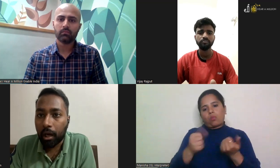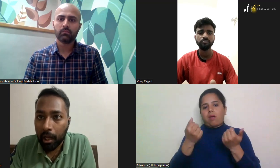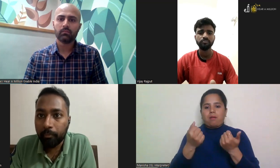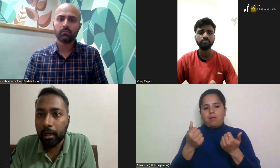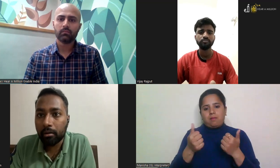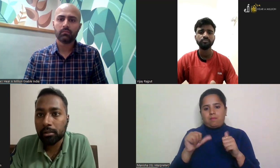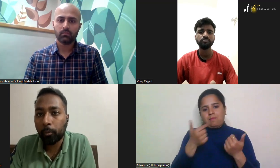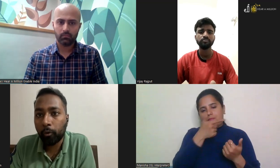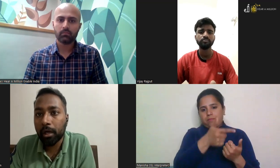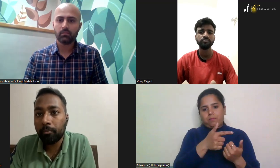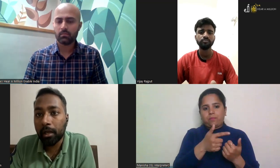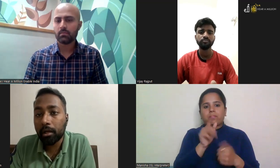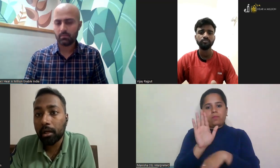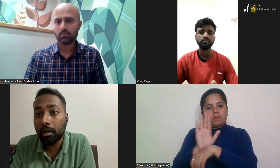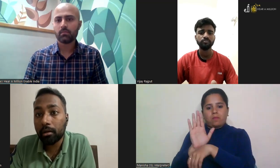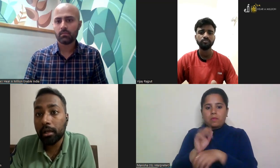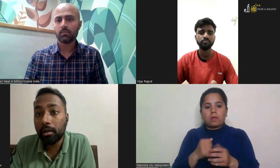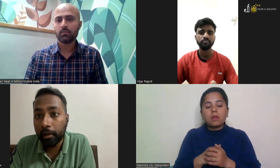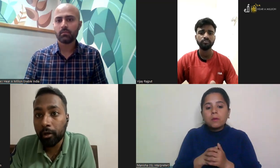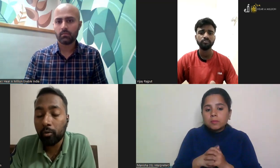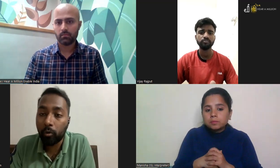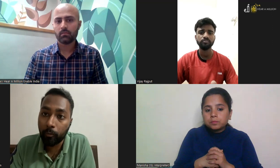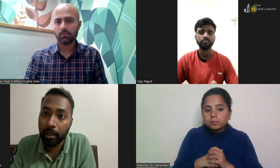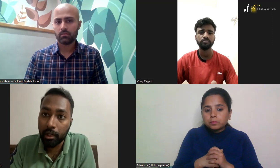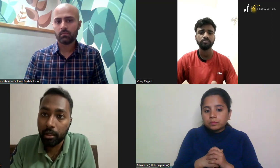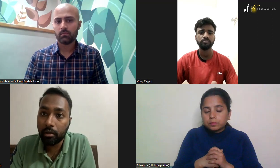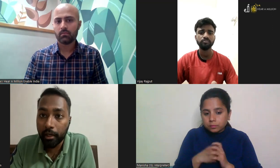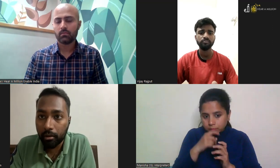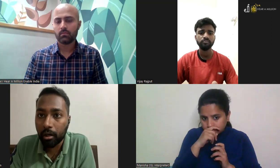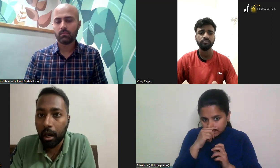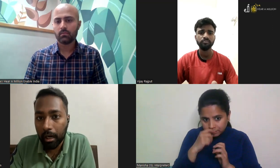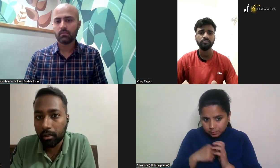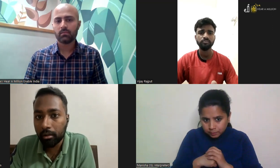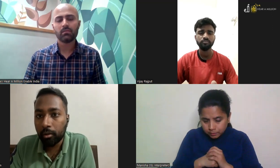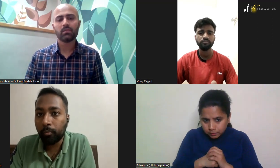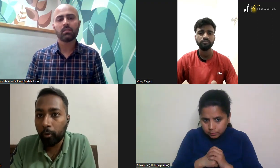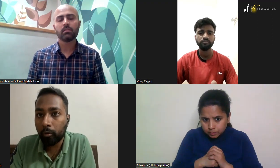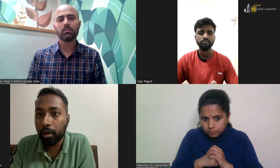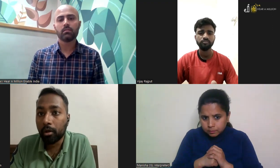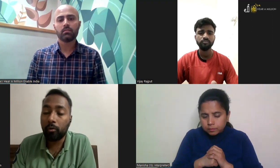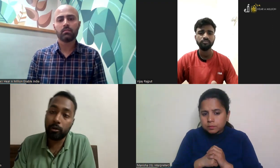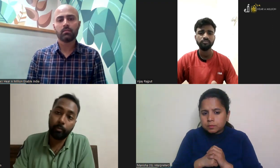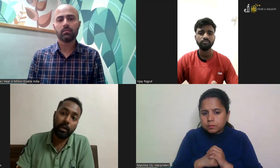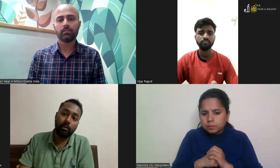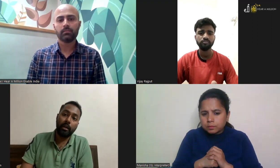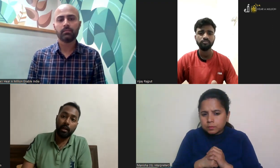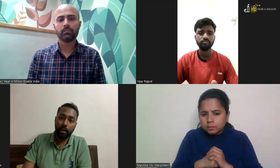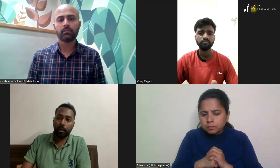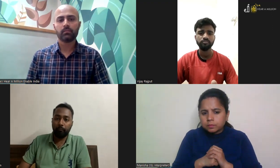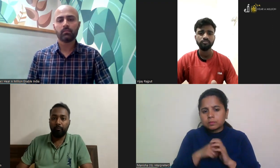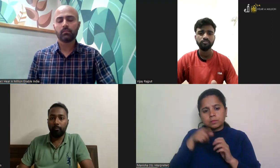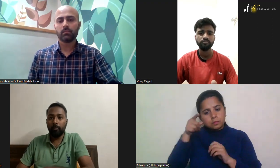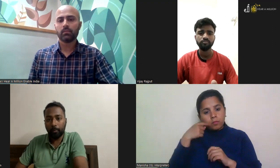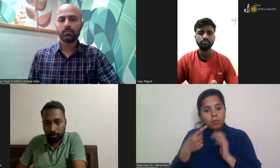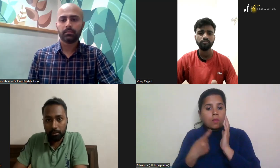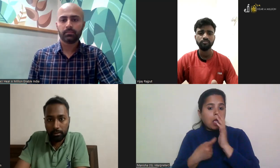The car makers provide mechanically driven automatic gear car for orthopedically